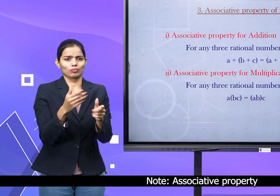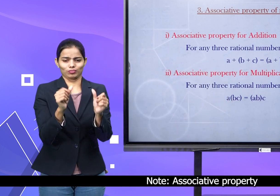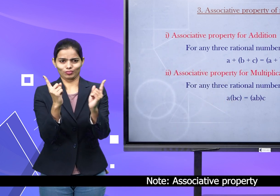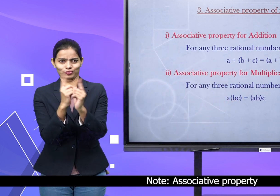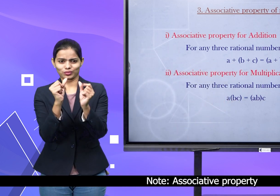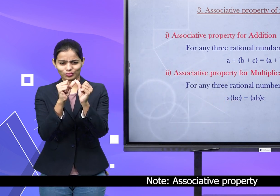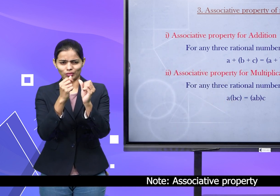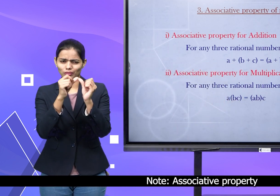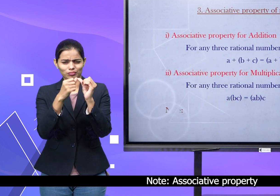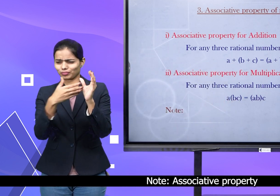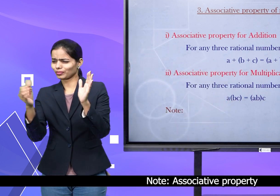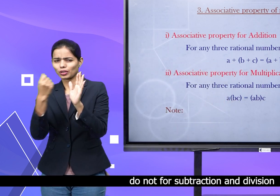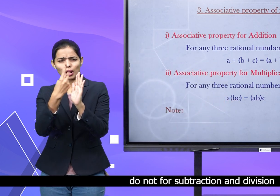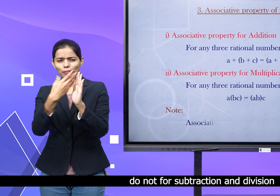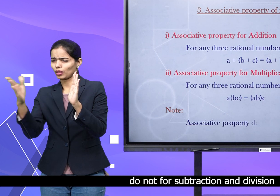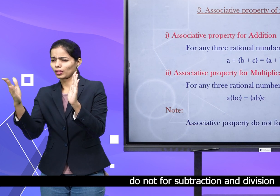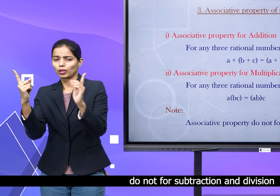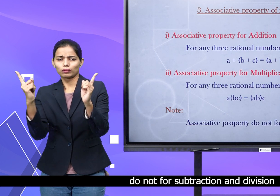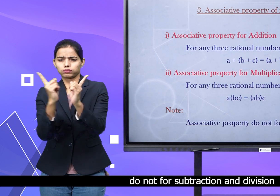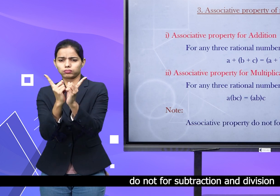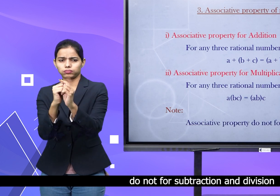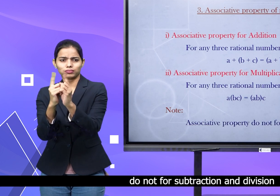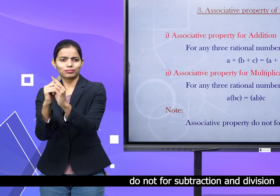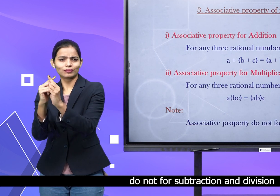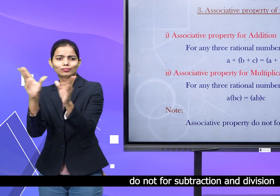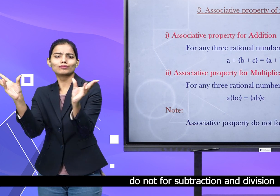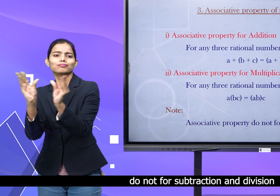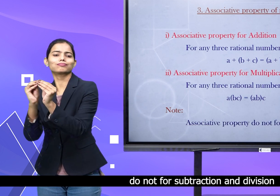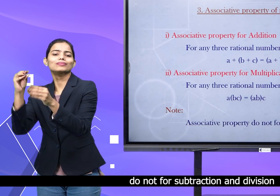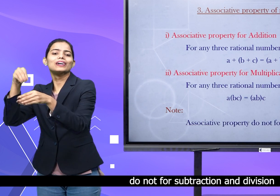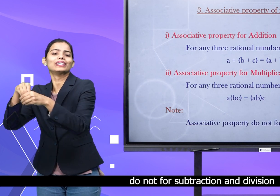Note, associative property do not for subtraction and division.